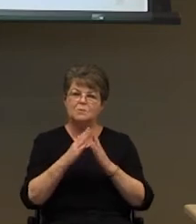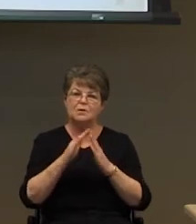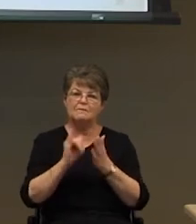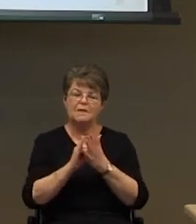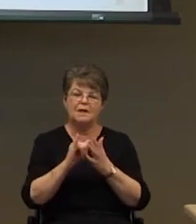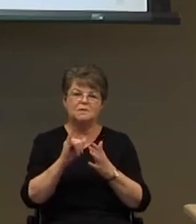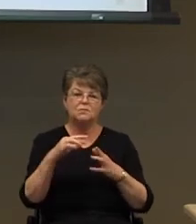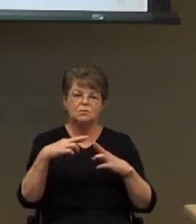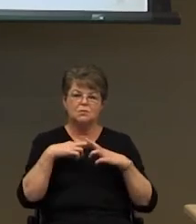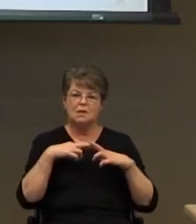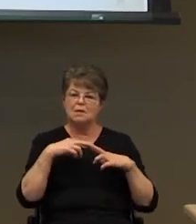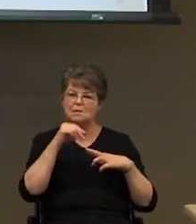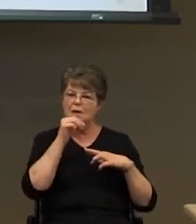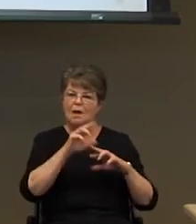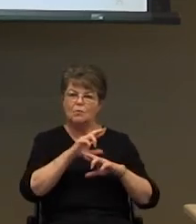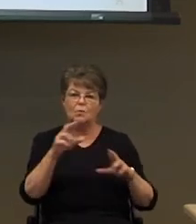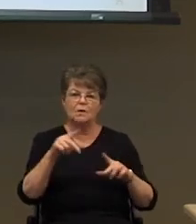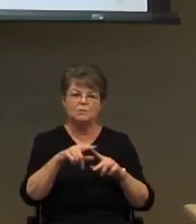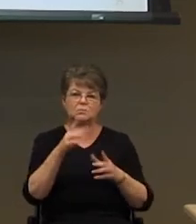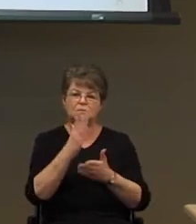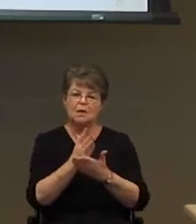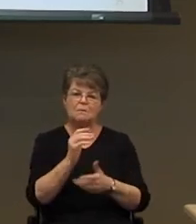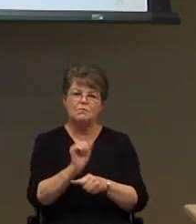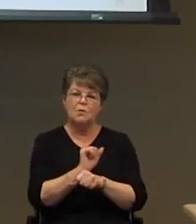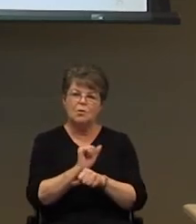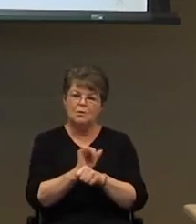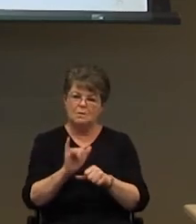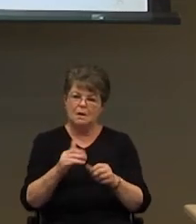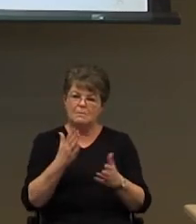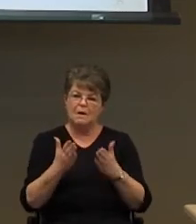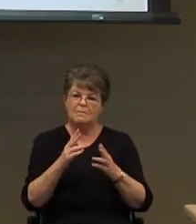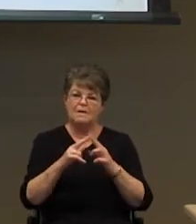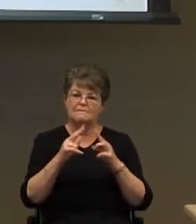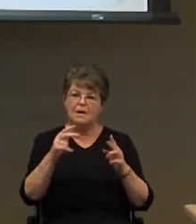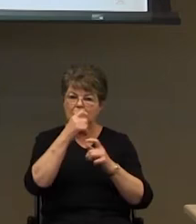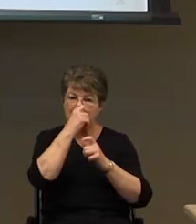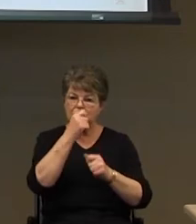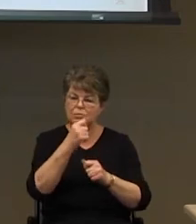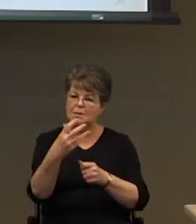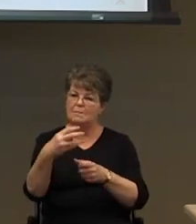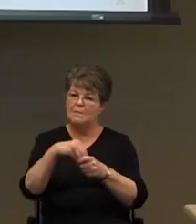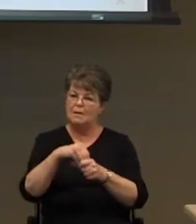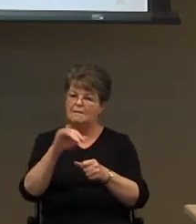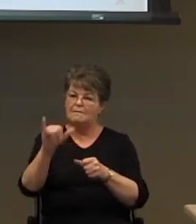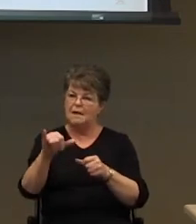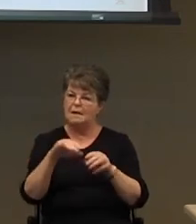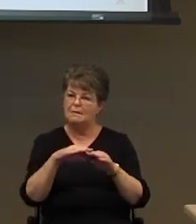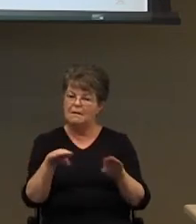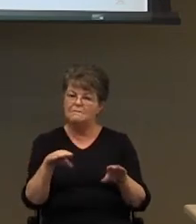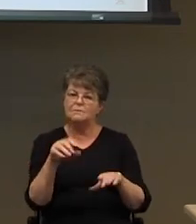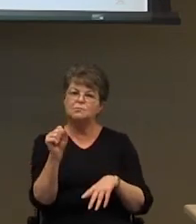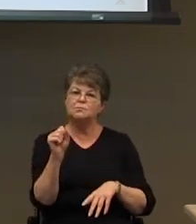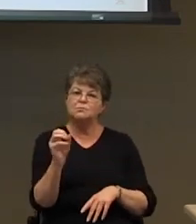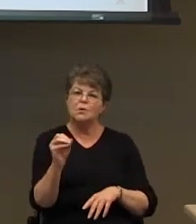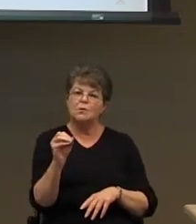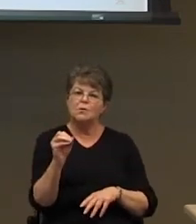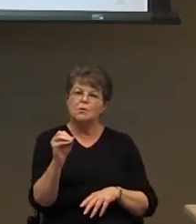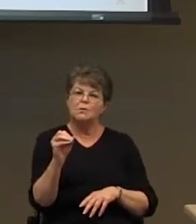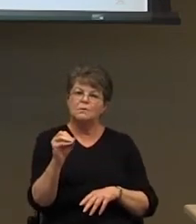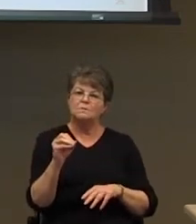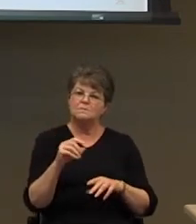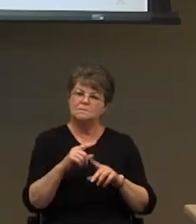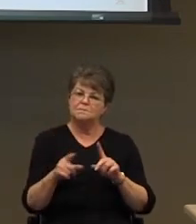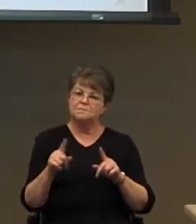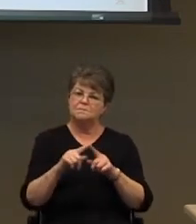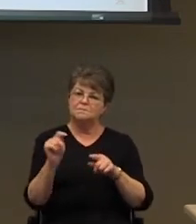that aren't really ready to hang up the gloves, if you will, that may be very interested in being engaged at that level. And so, but